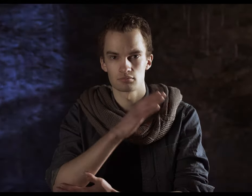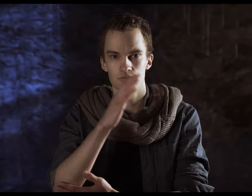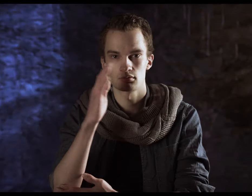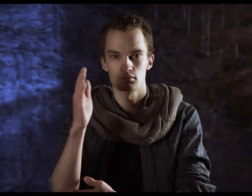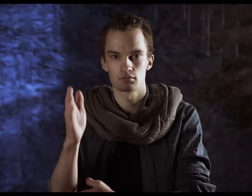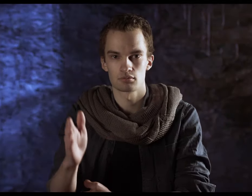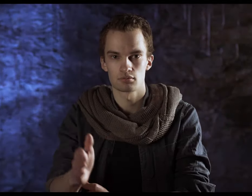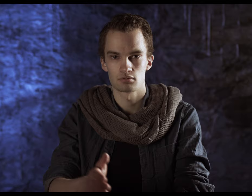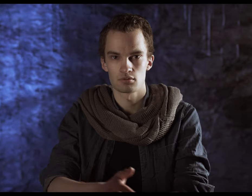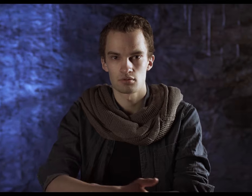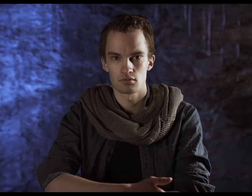Every day